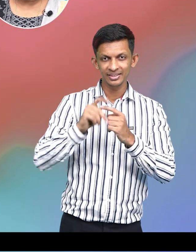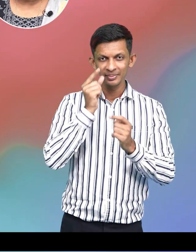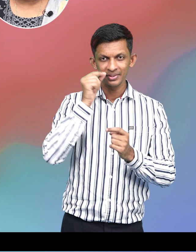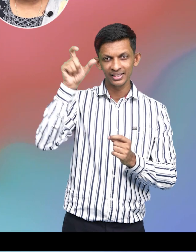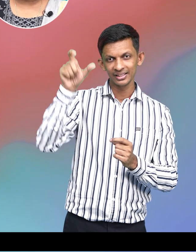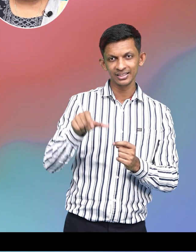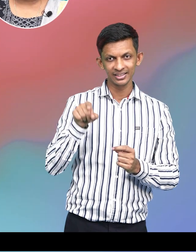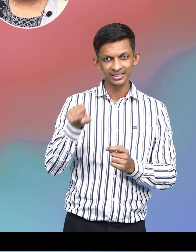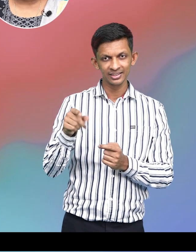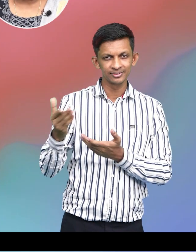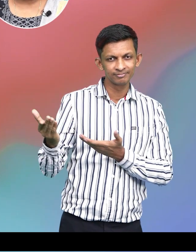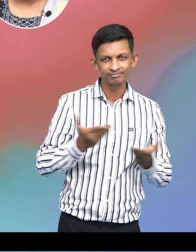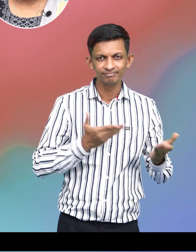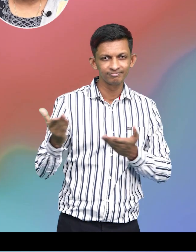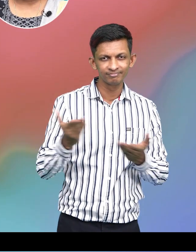maintenance,